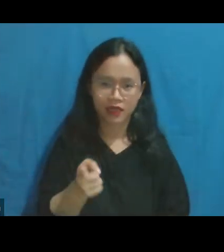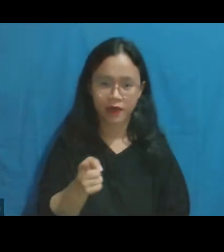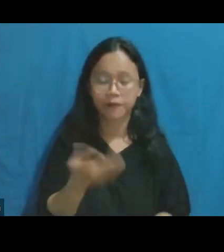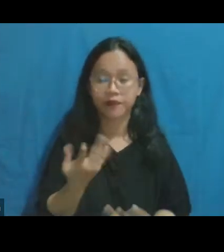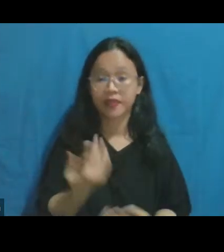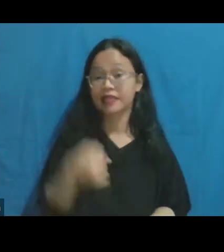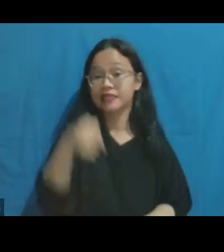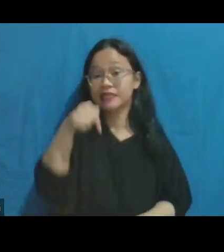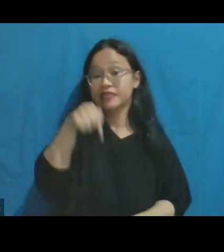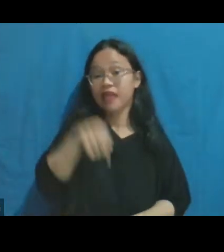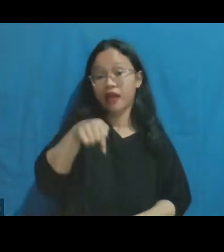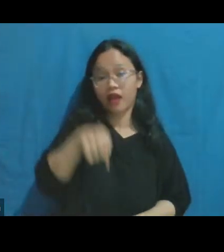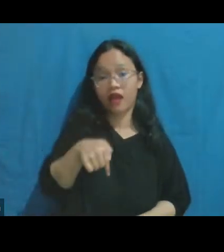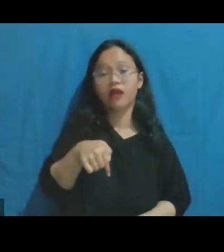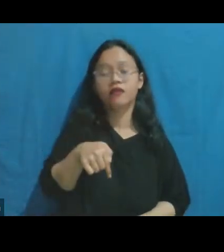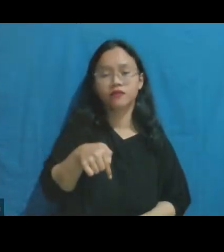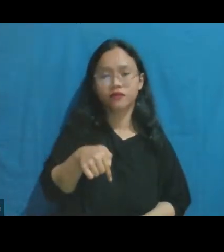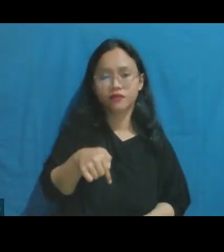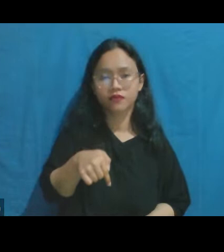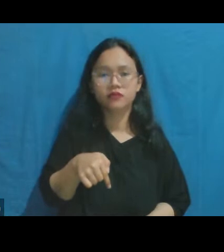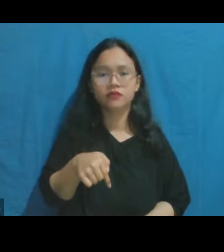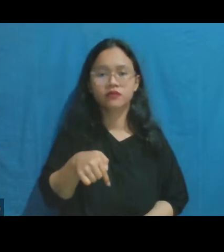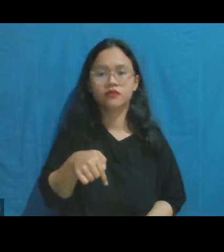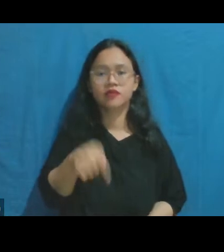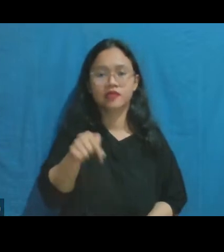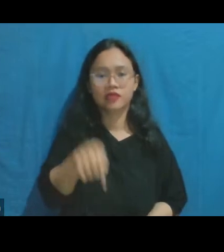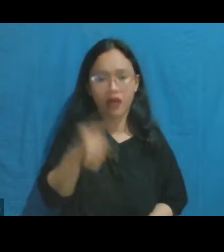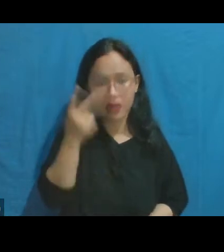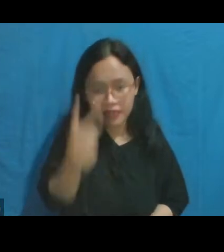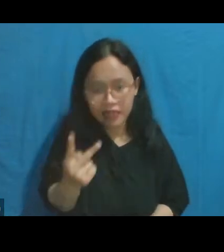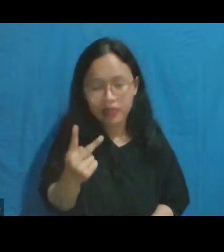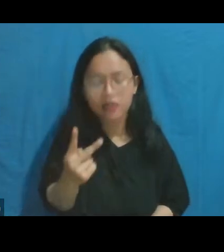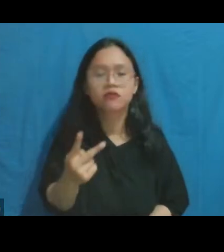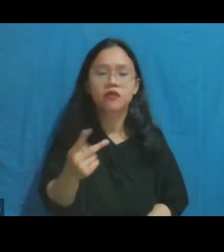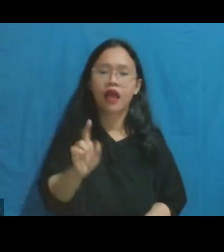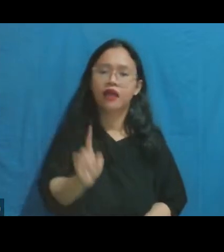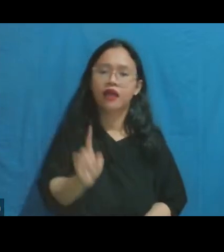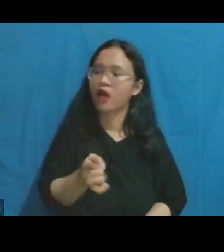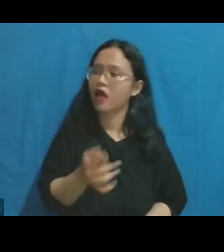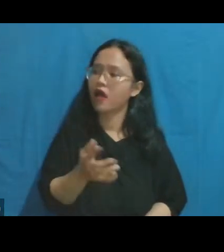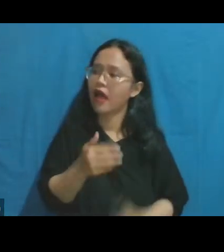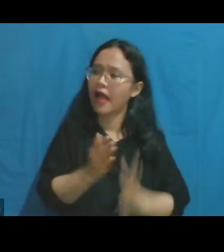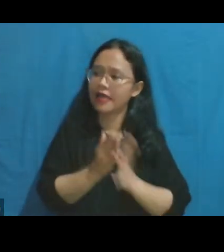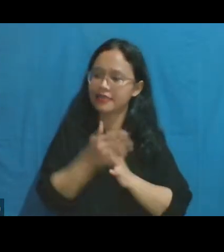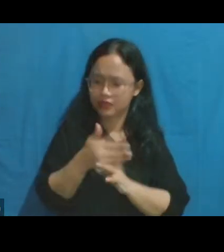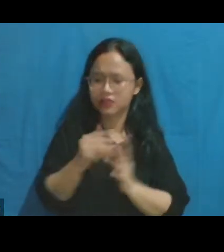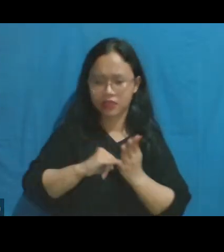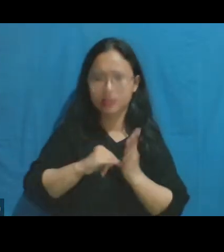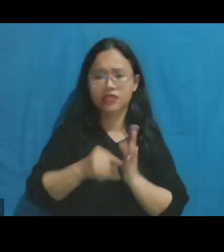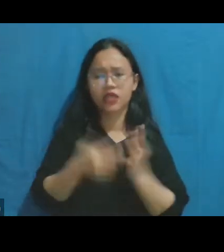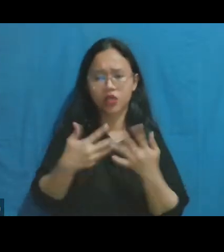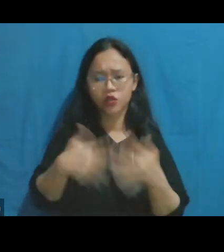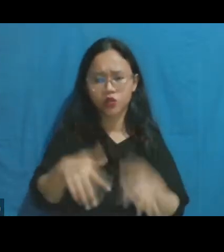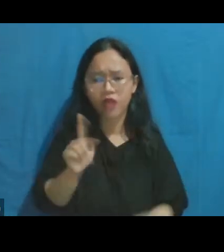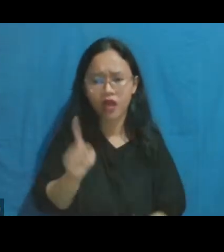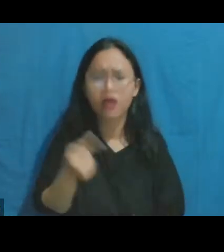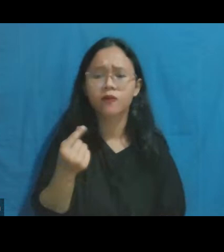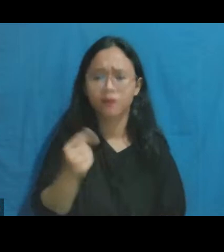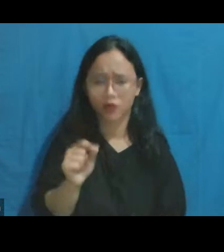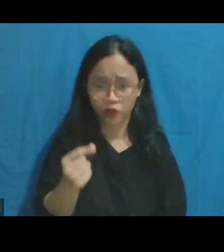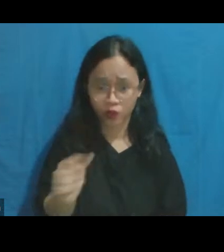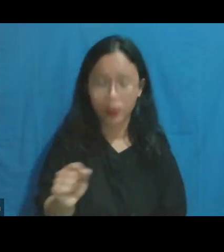deep gap in that between these two regions. One is the regions full